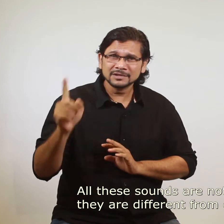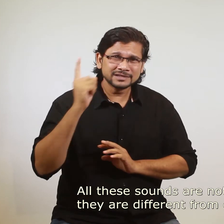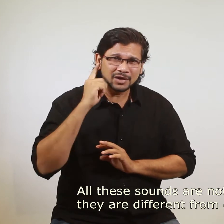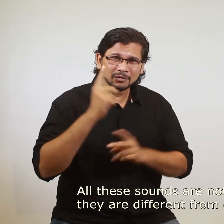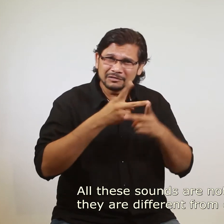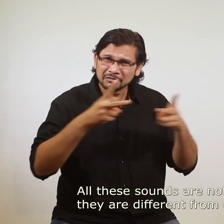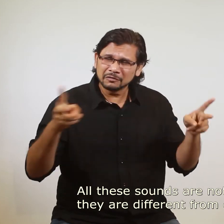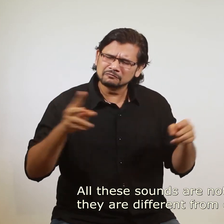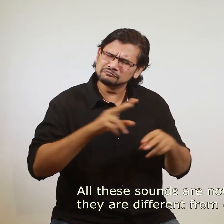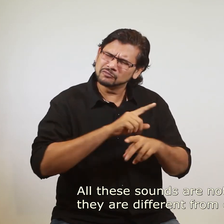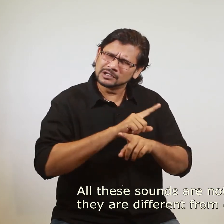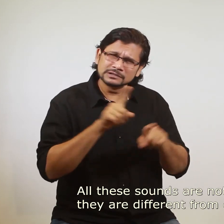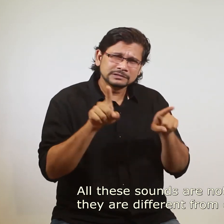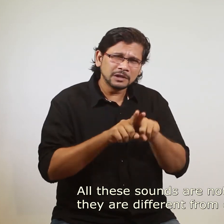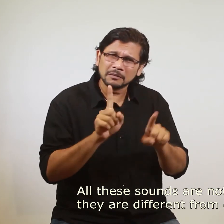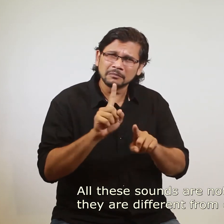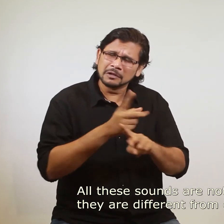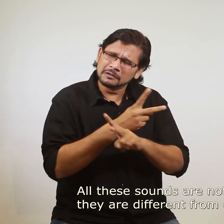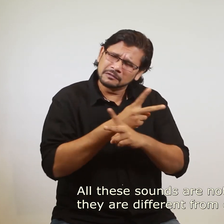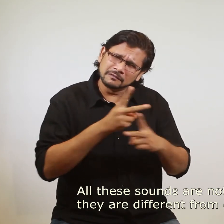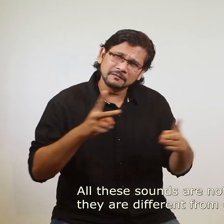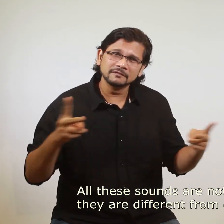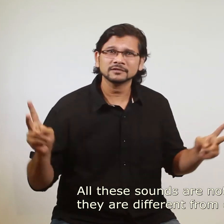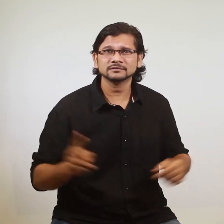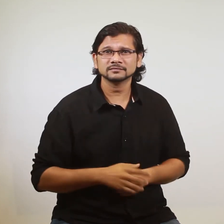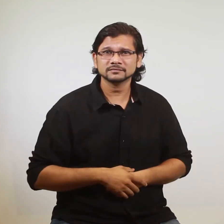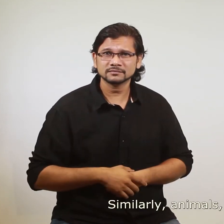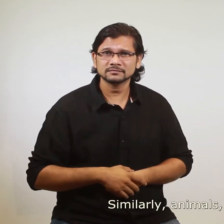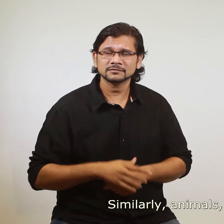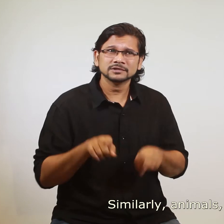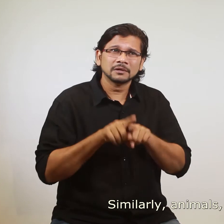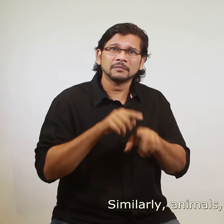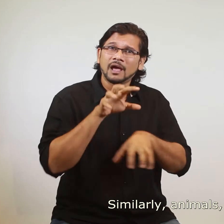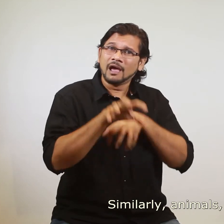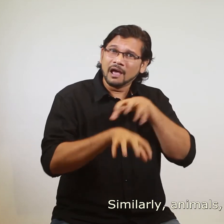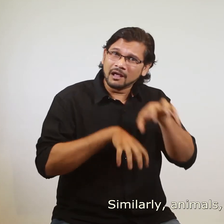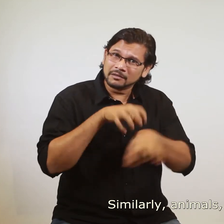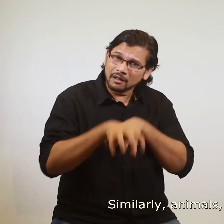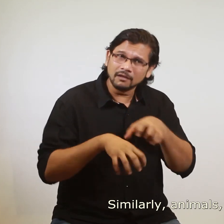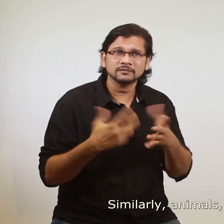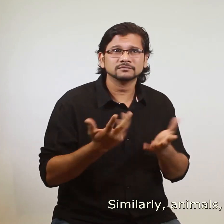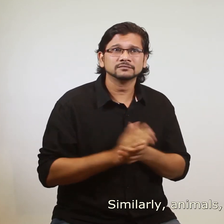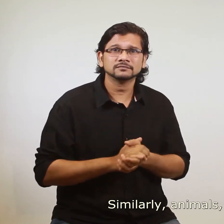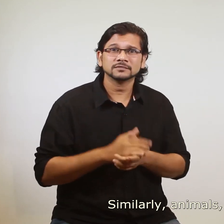All these sounds are not the same, they are different from each other. Similarly,